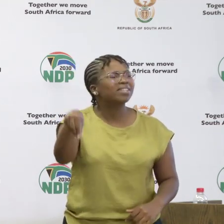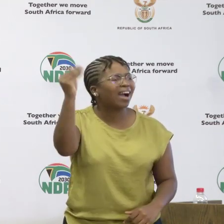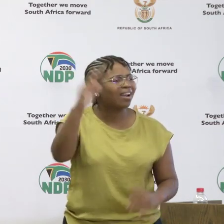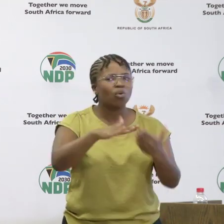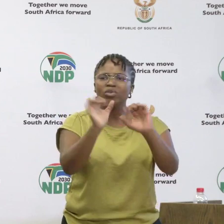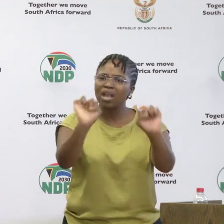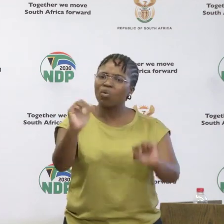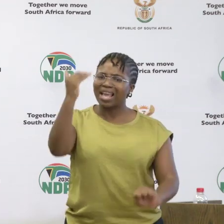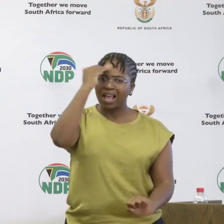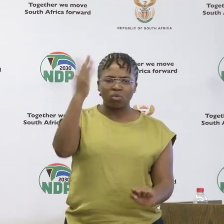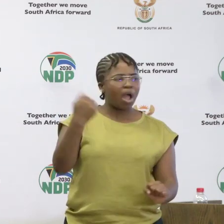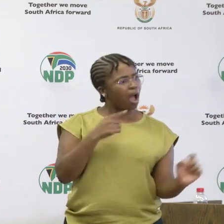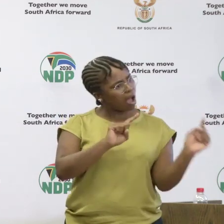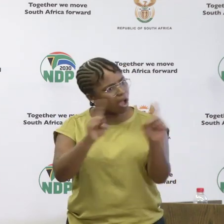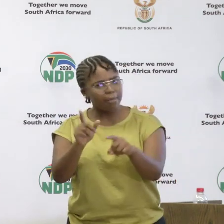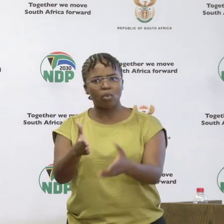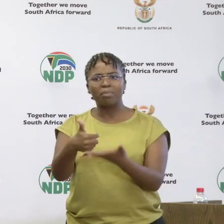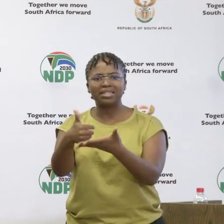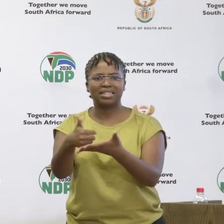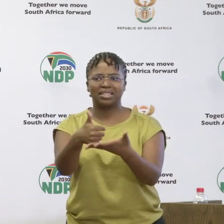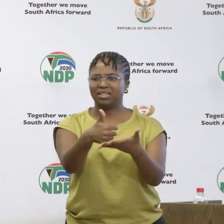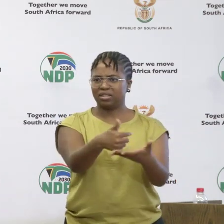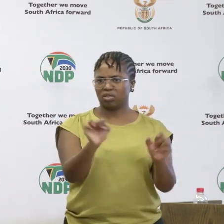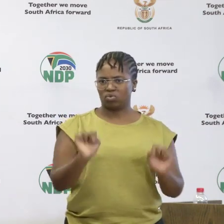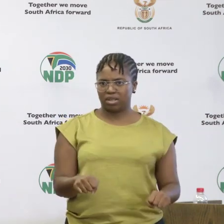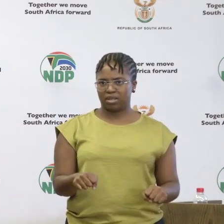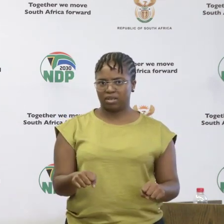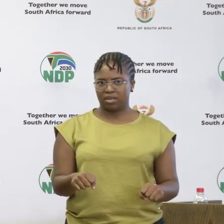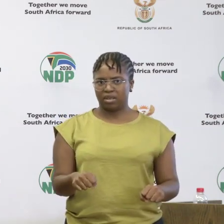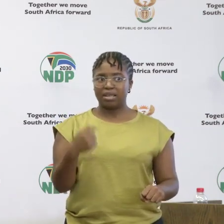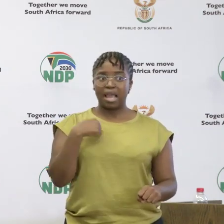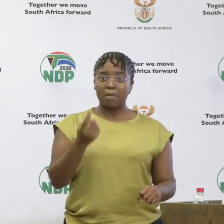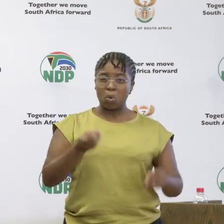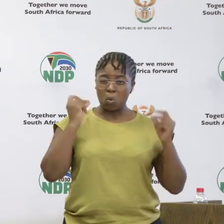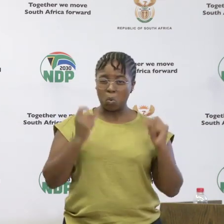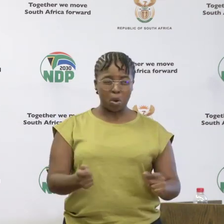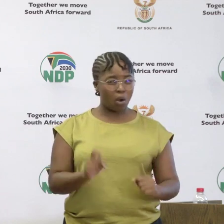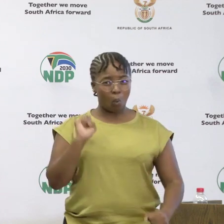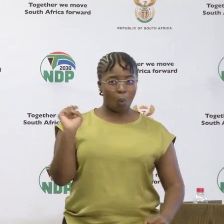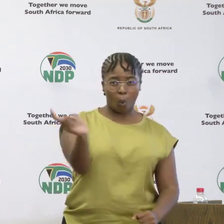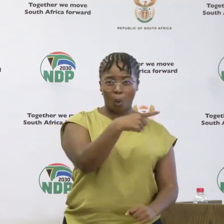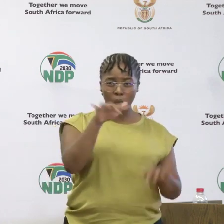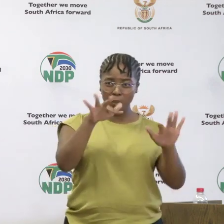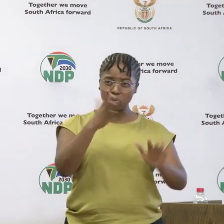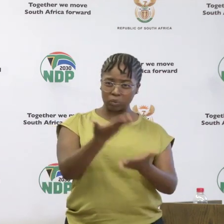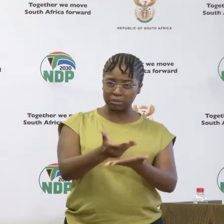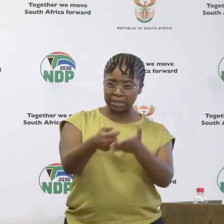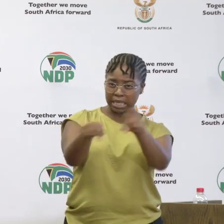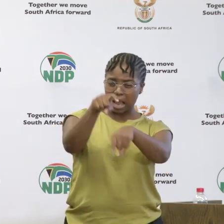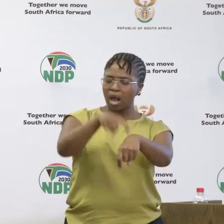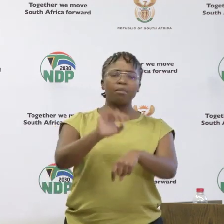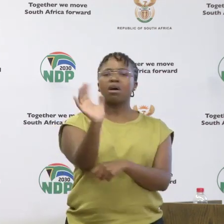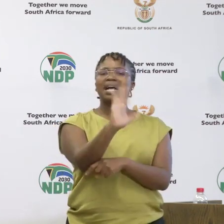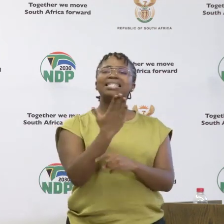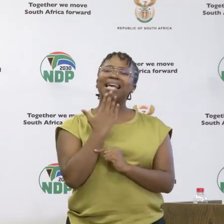They must appreciate and understand that we might not necessarily at a quick speed be able to reach all of them. Please, we